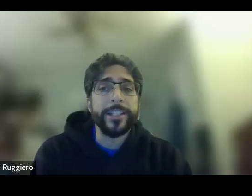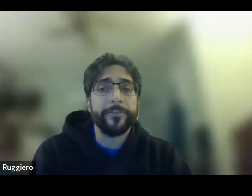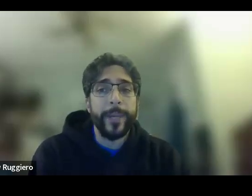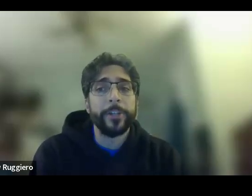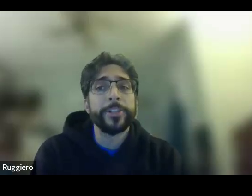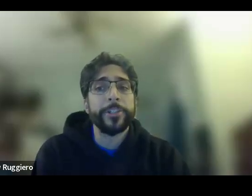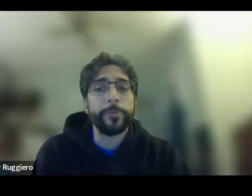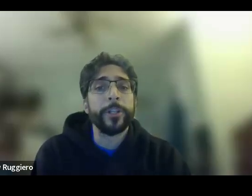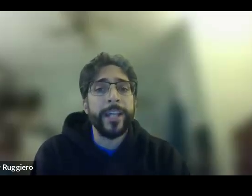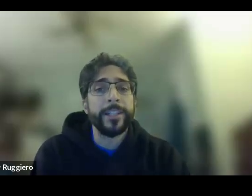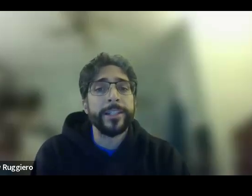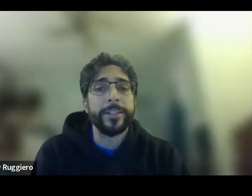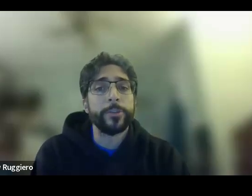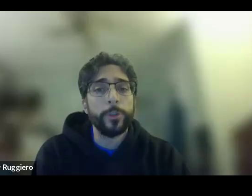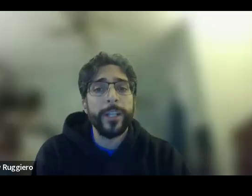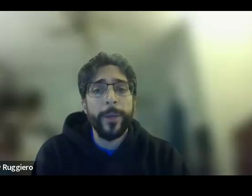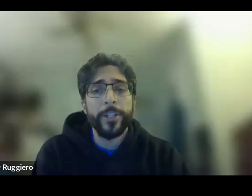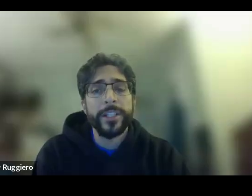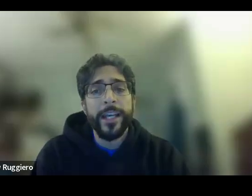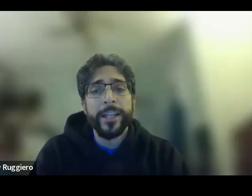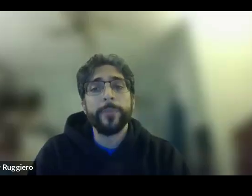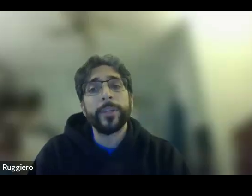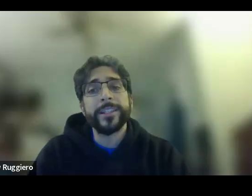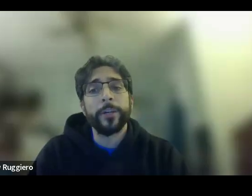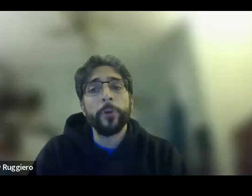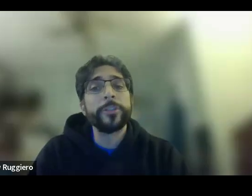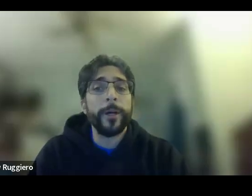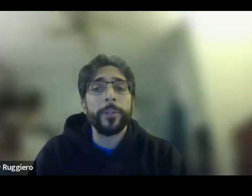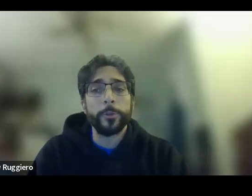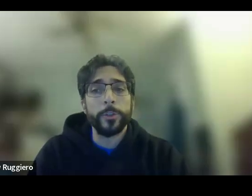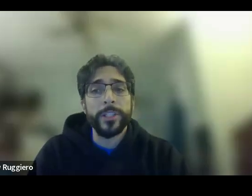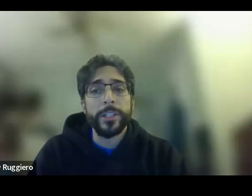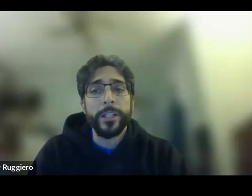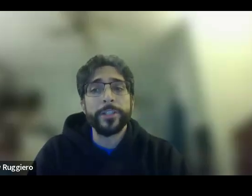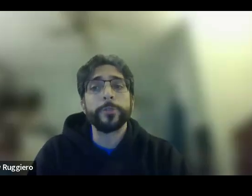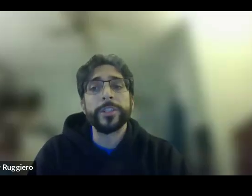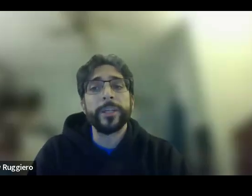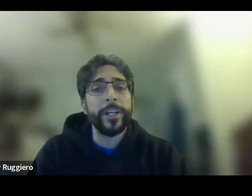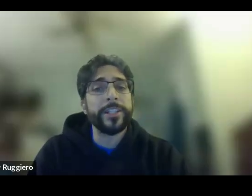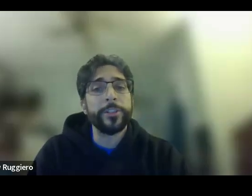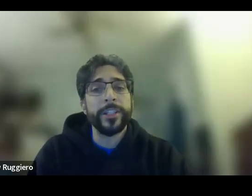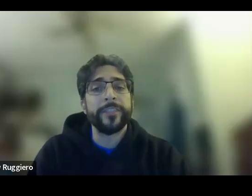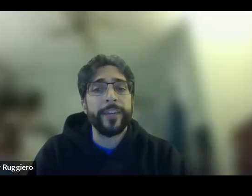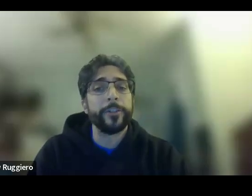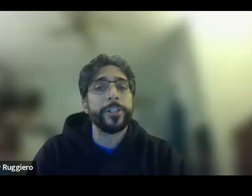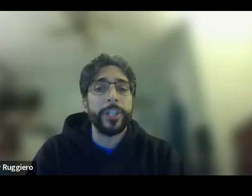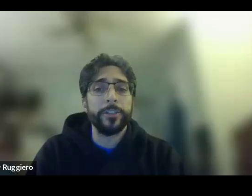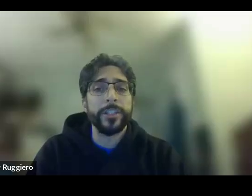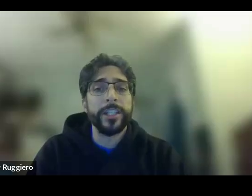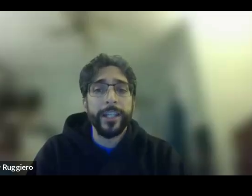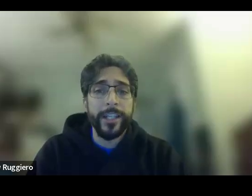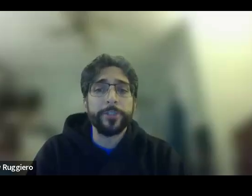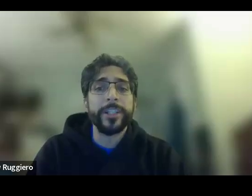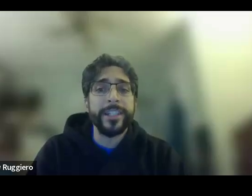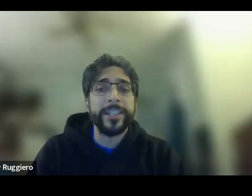the policies of mayors, superintendents, and school committee members that place our most public schools, the schools that embrace students of diverse Thank you. Your